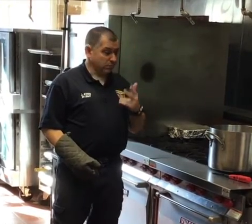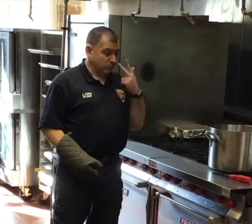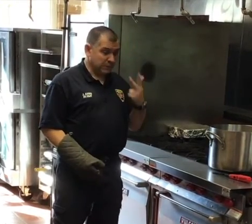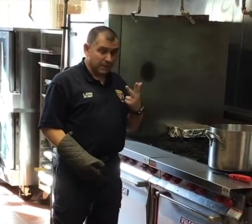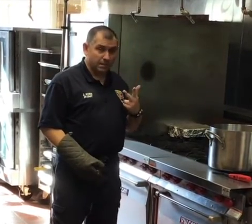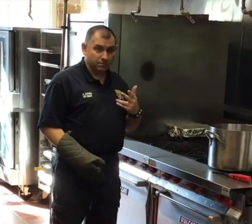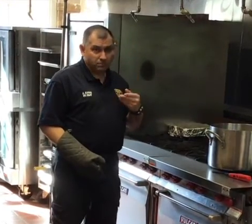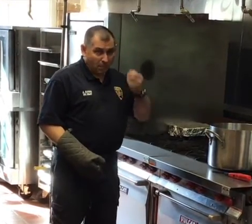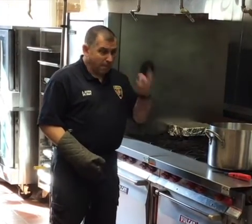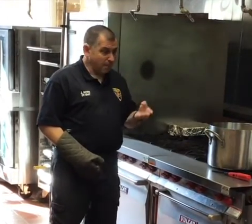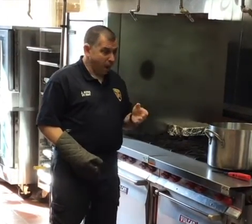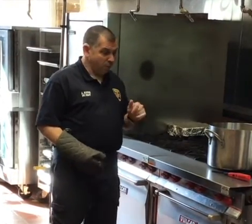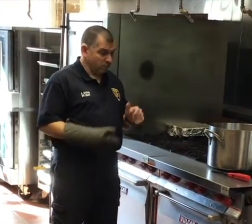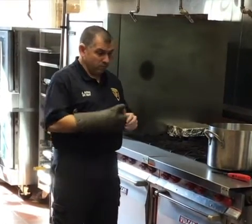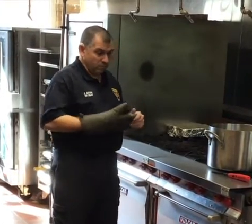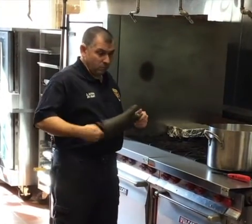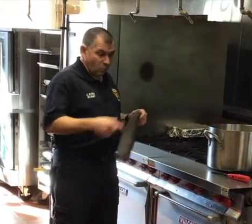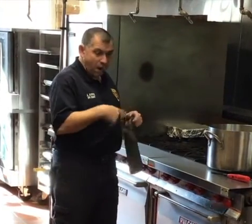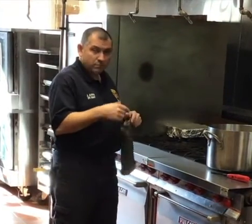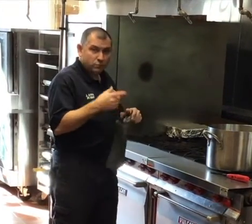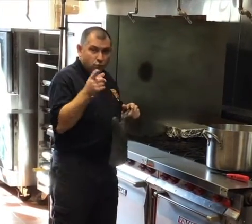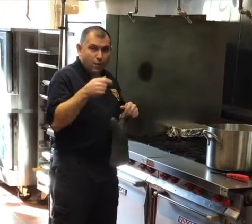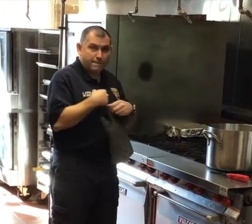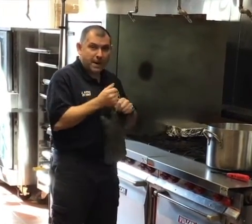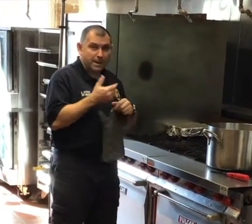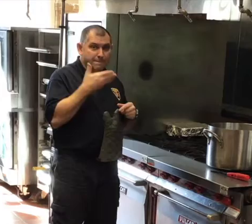If your parents are cooking and you see something,